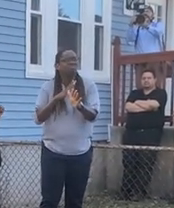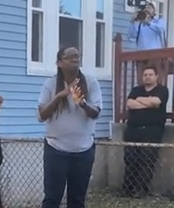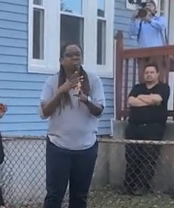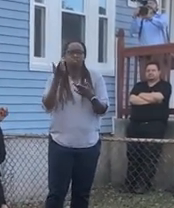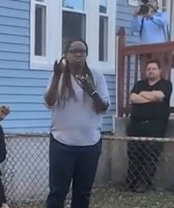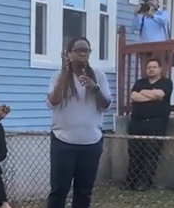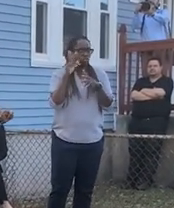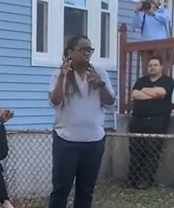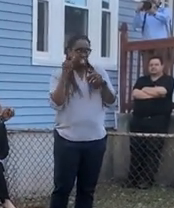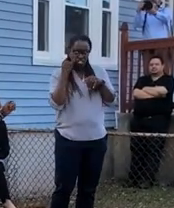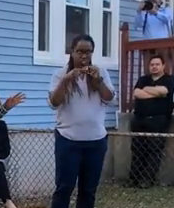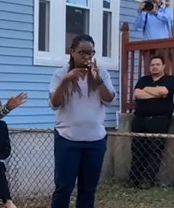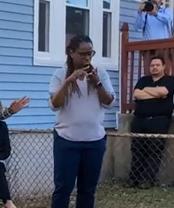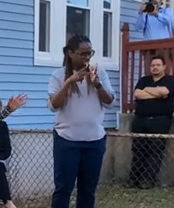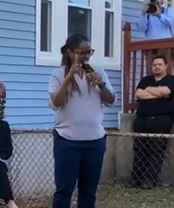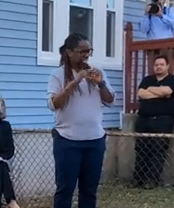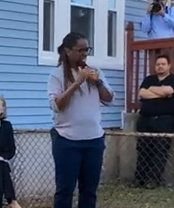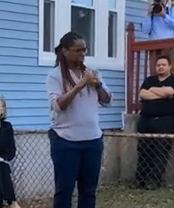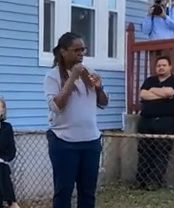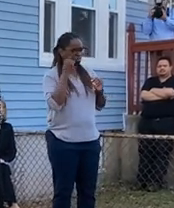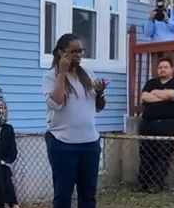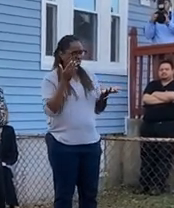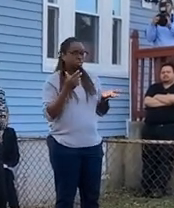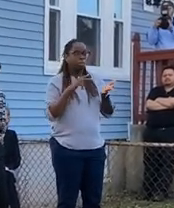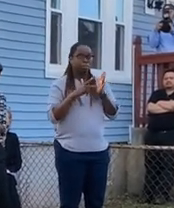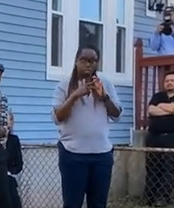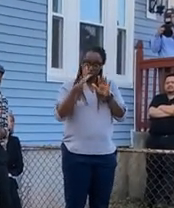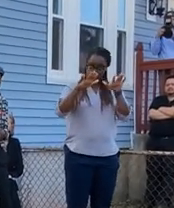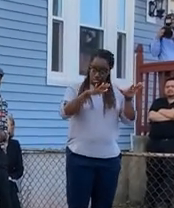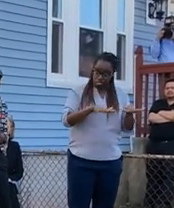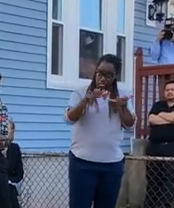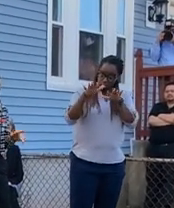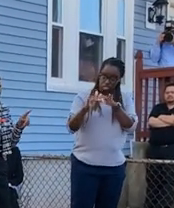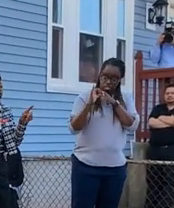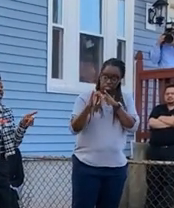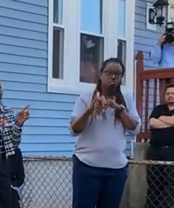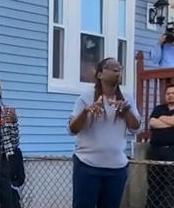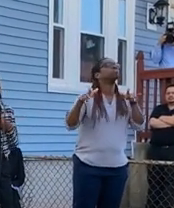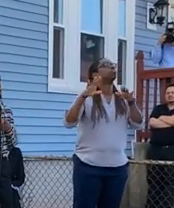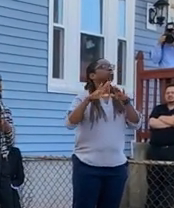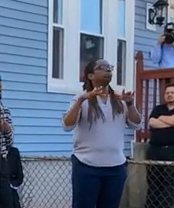this is very important. It's just like how I say I'm a believer in Christ.